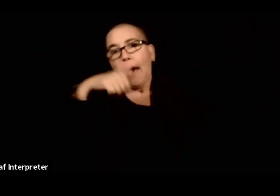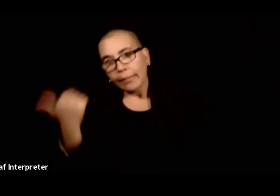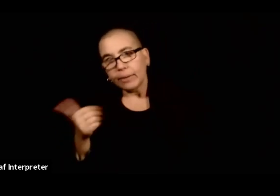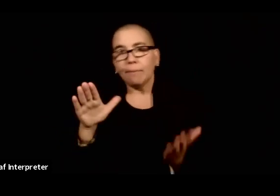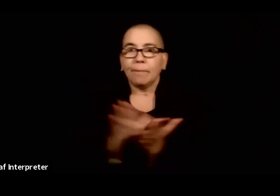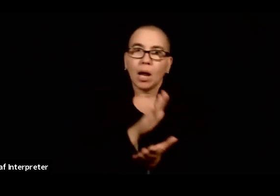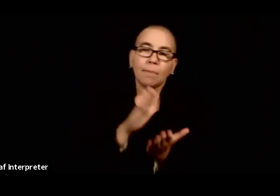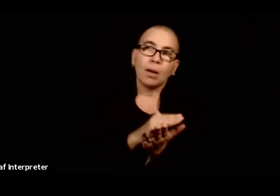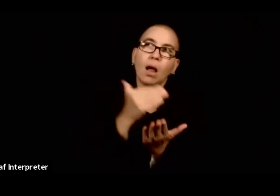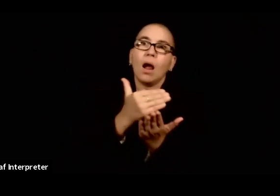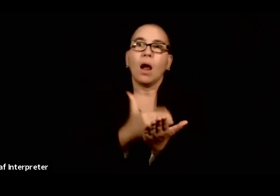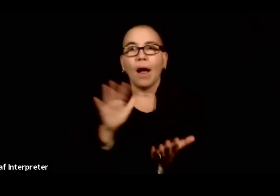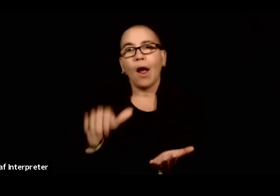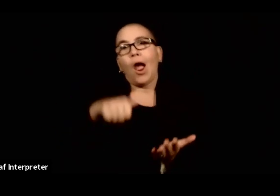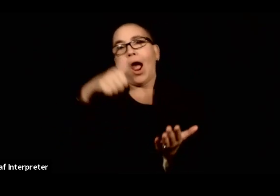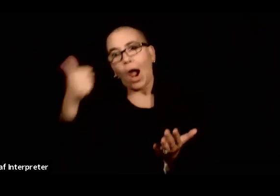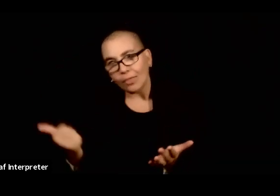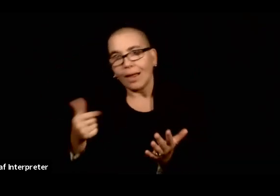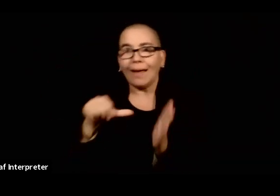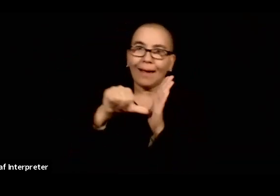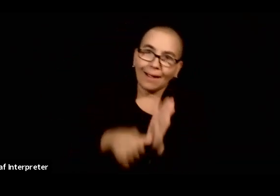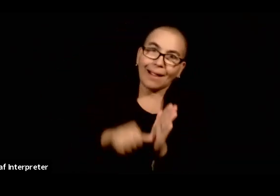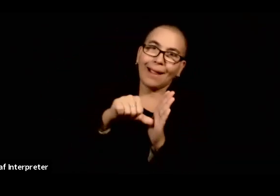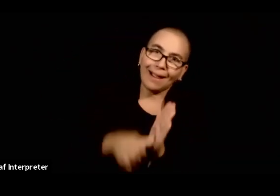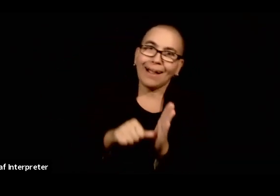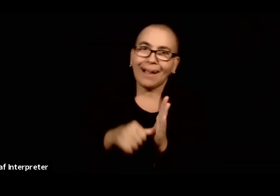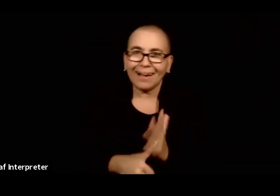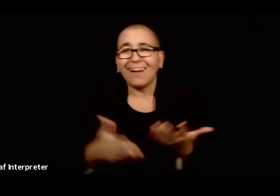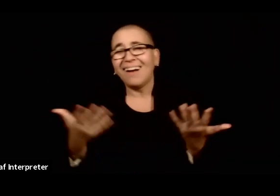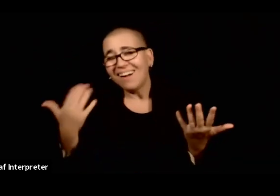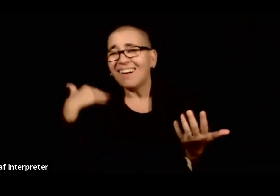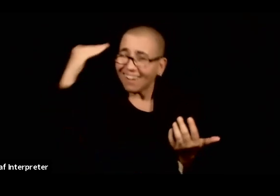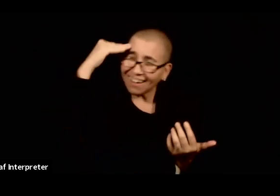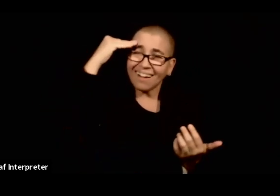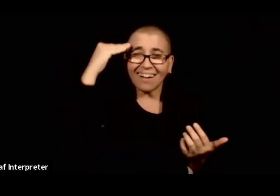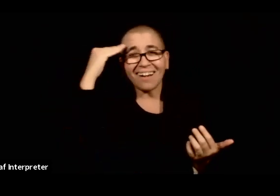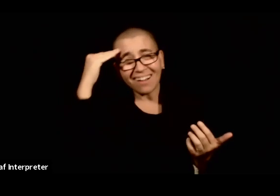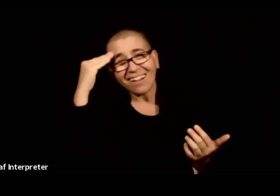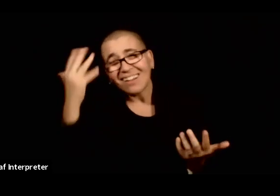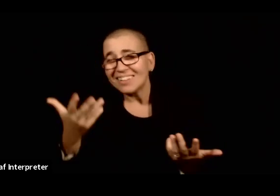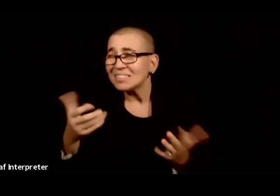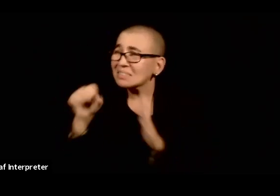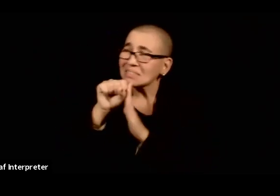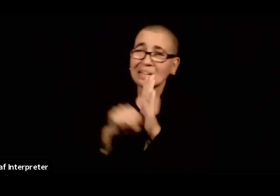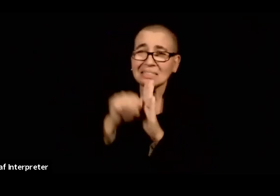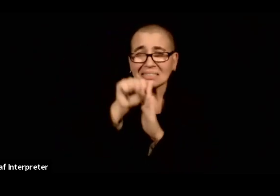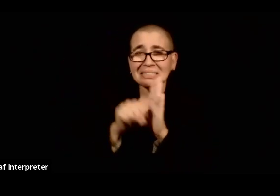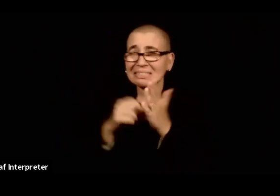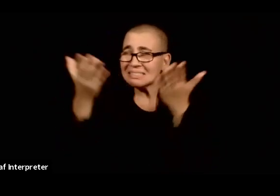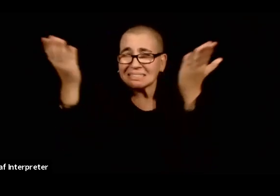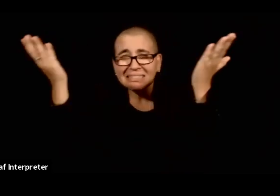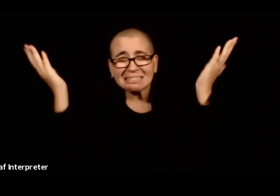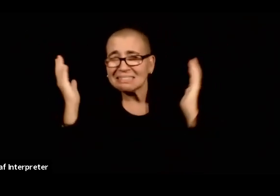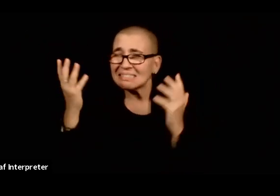about course of the pandemic in Minnesota and other states, as Commissioner Malcolm mentioned earlier. There are